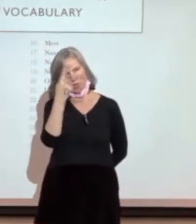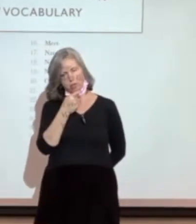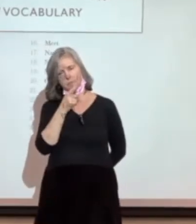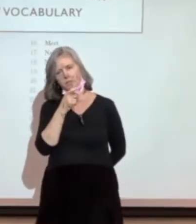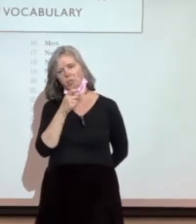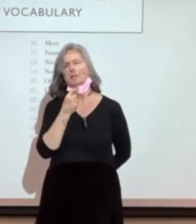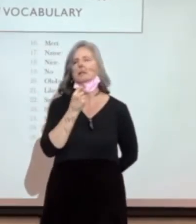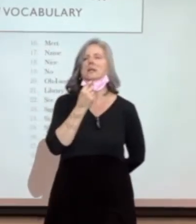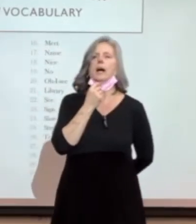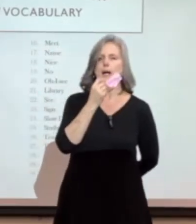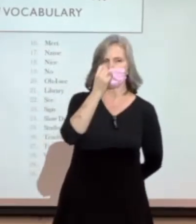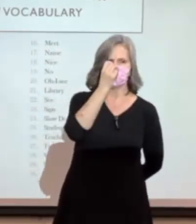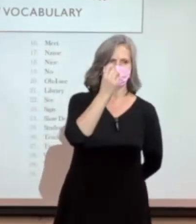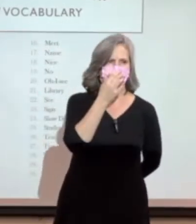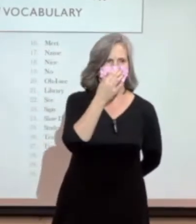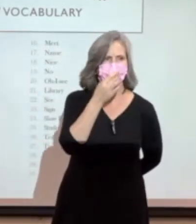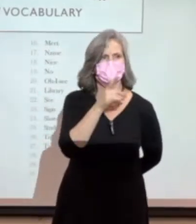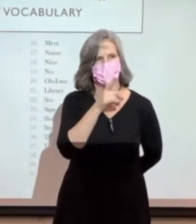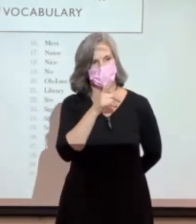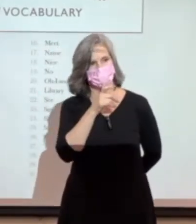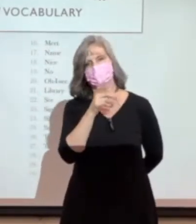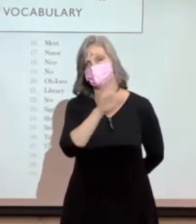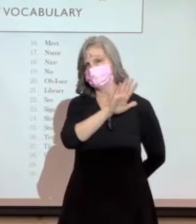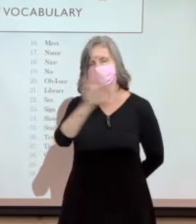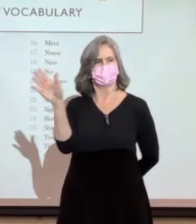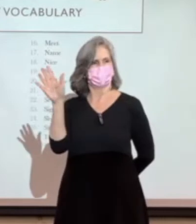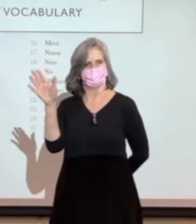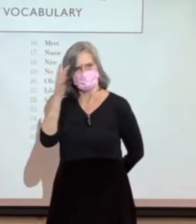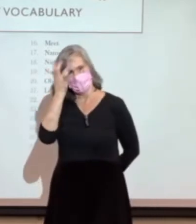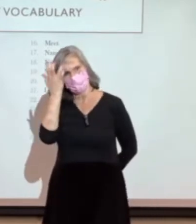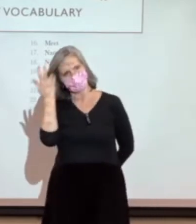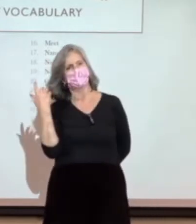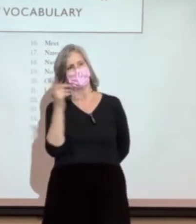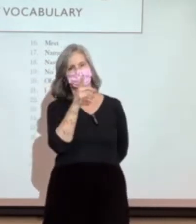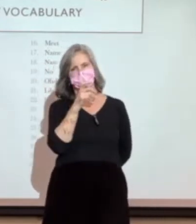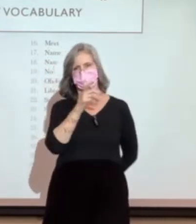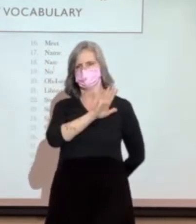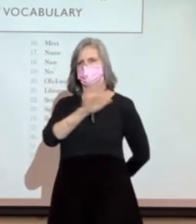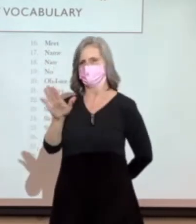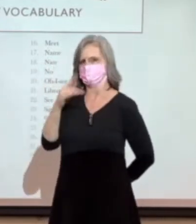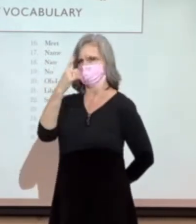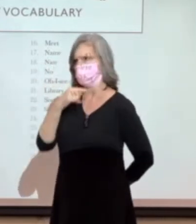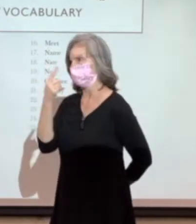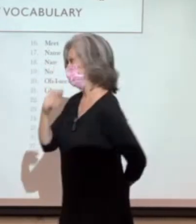facial expression. So that's usually that's a favorite sign. When I sign who, the high school kids laugh because I make that